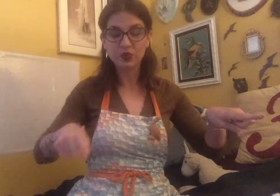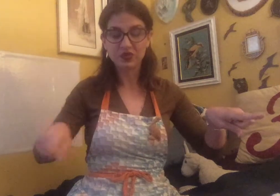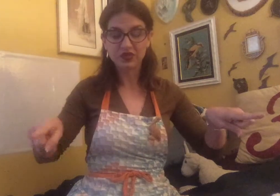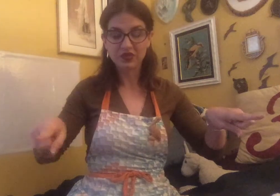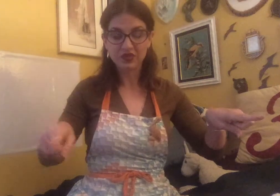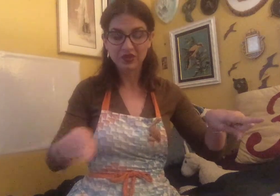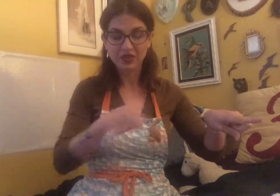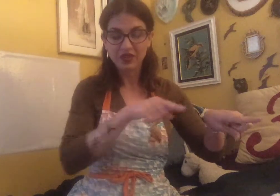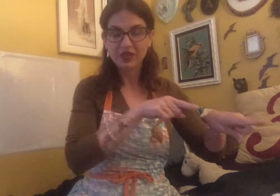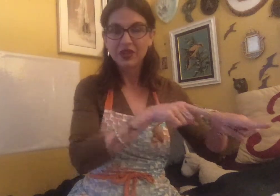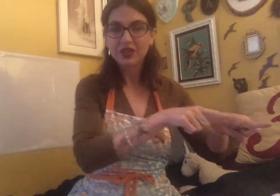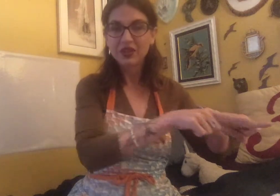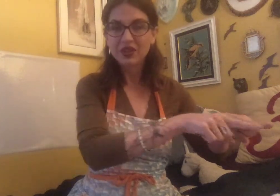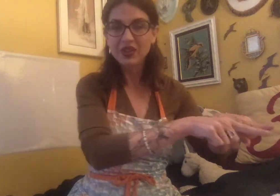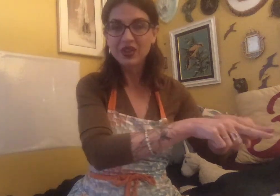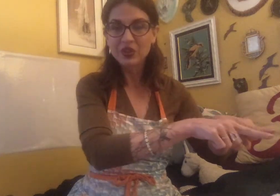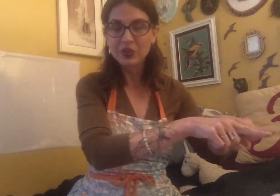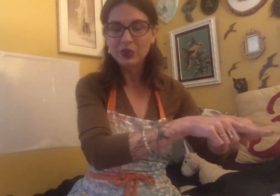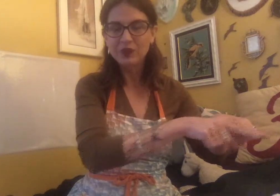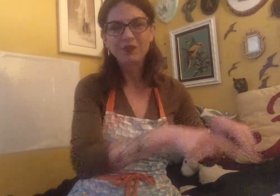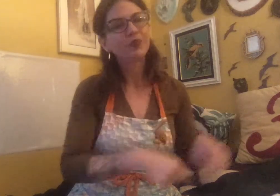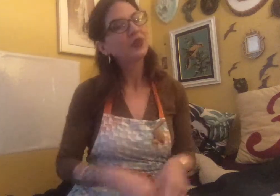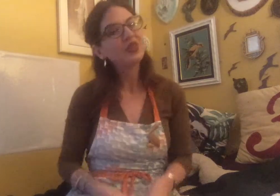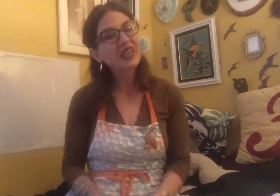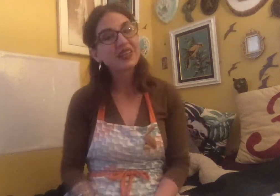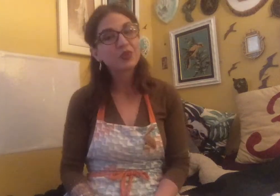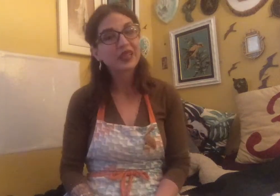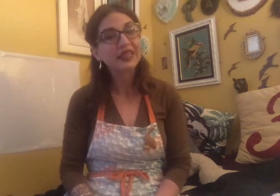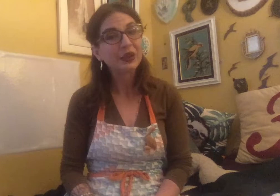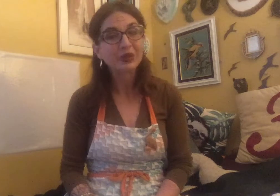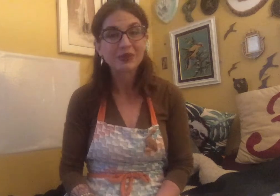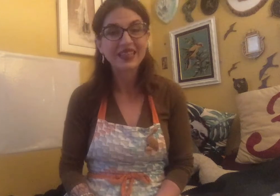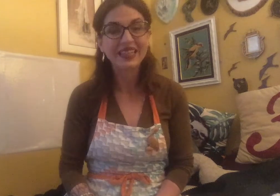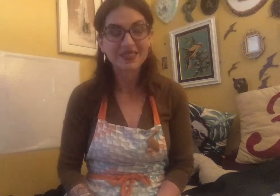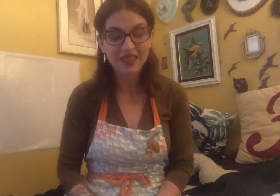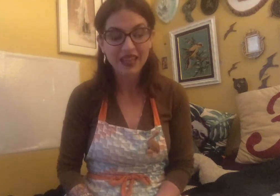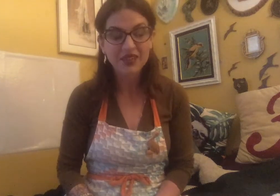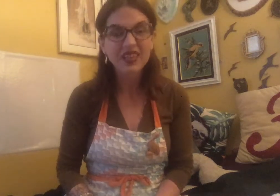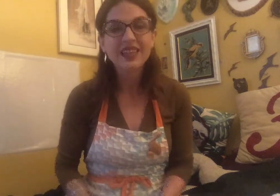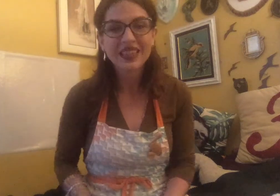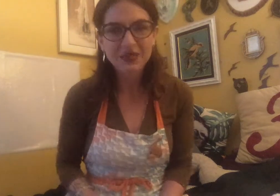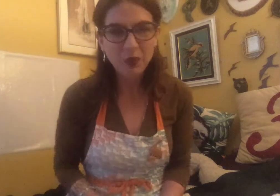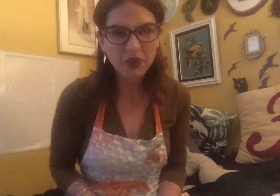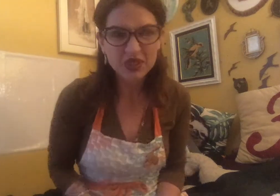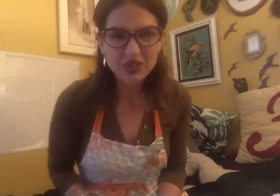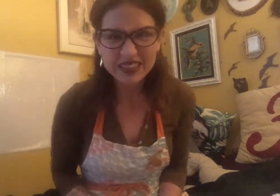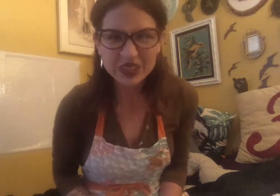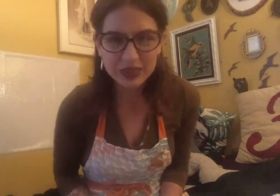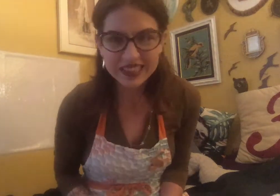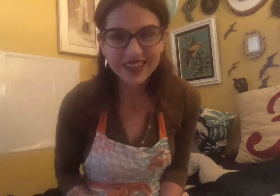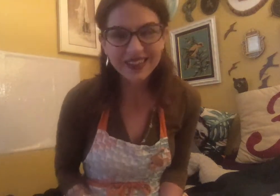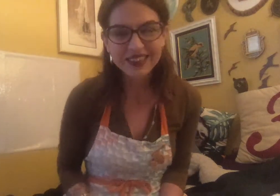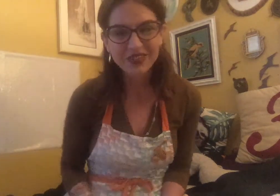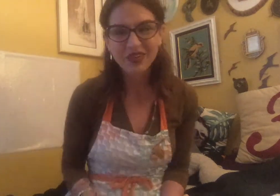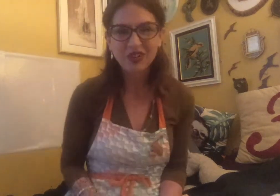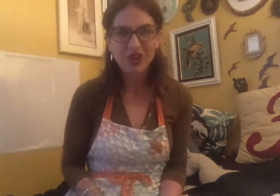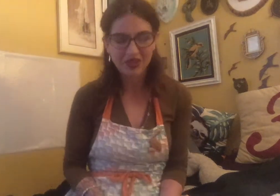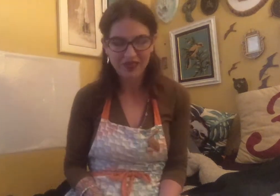Use. U. You guys really know your beginning sounds, even when we try to trick you and use our long